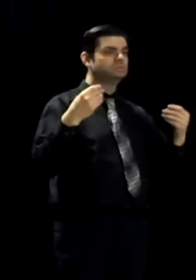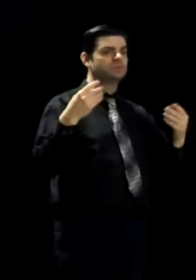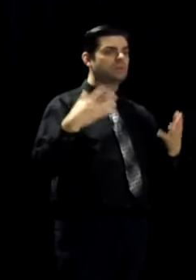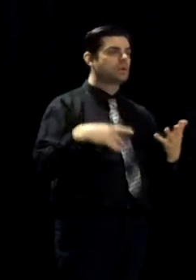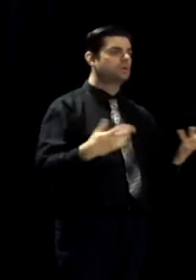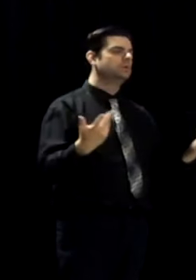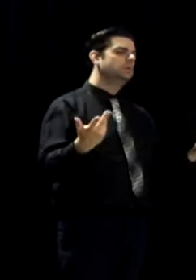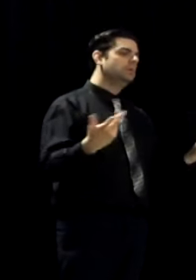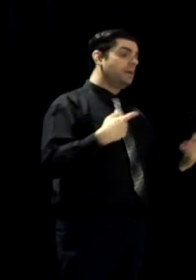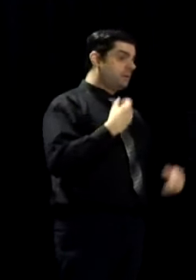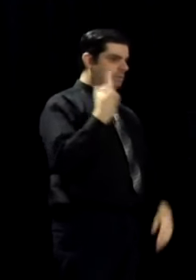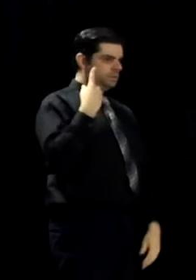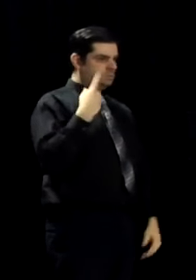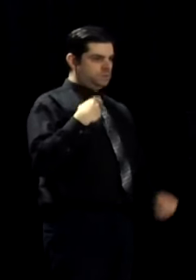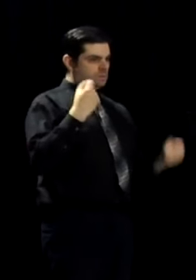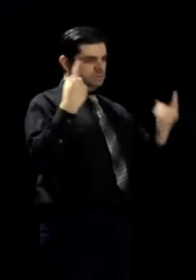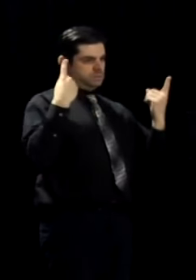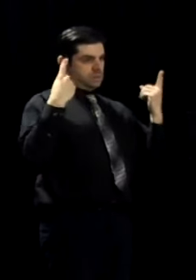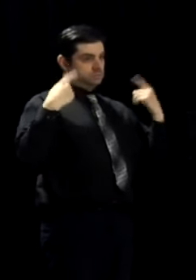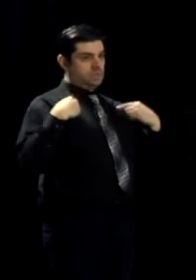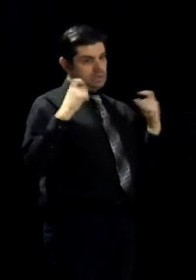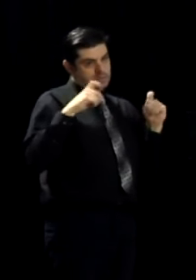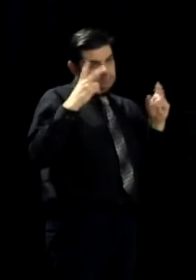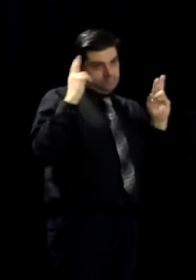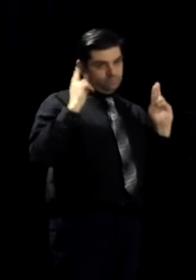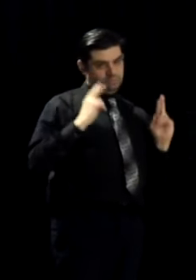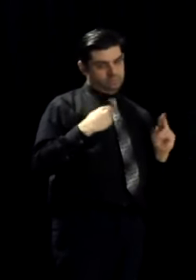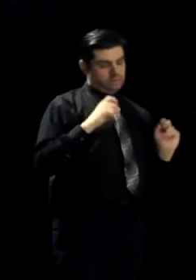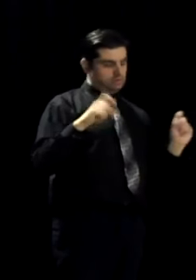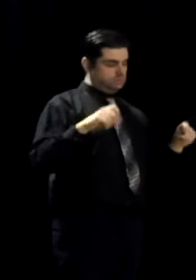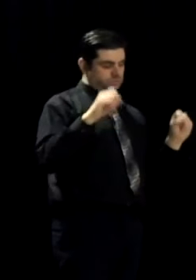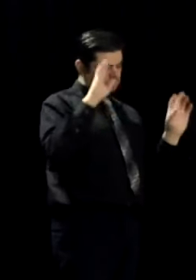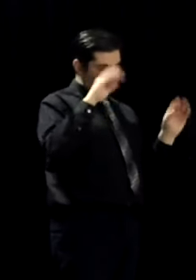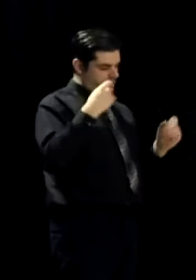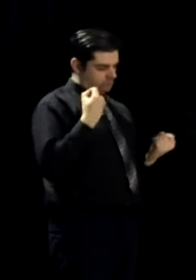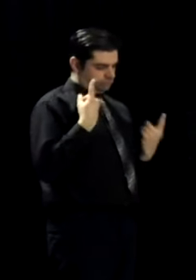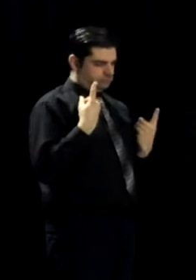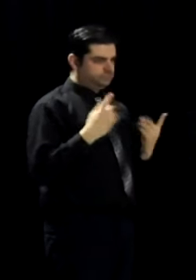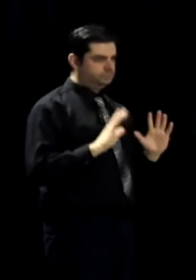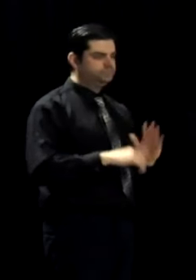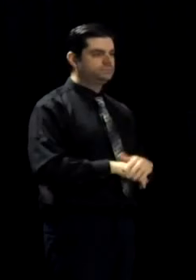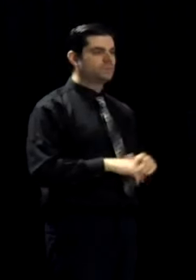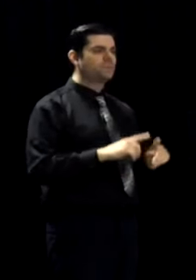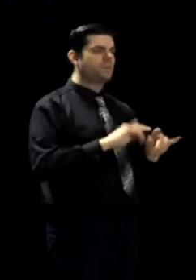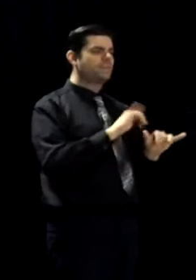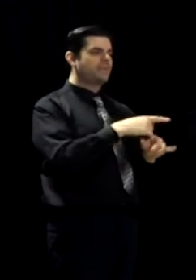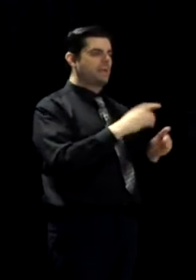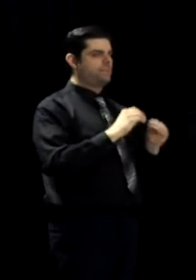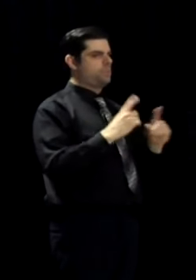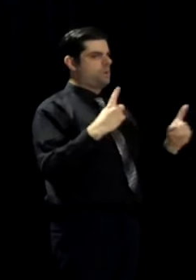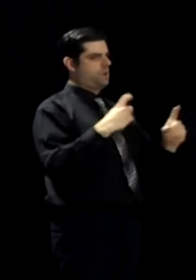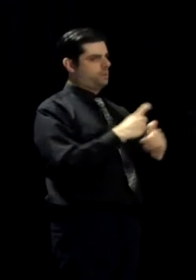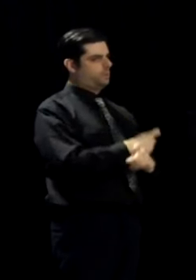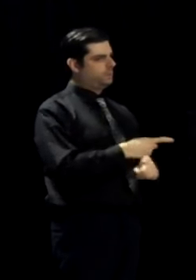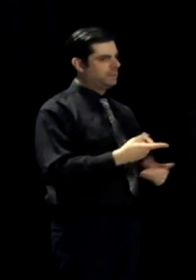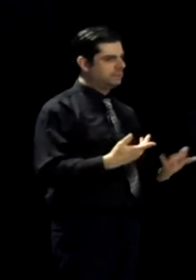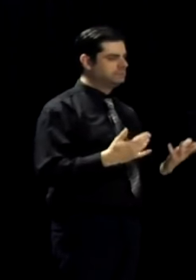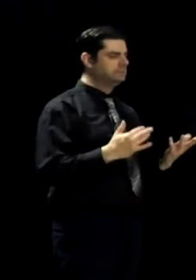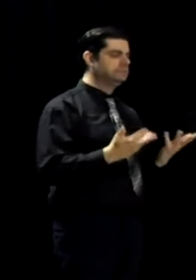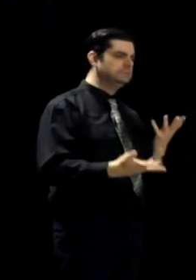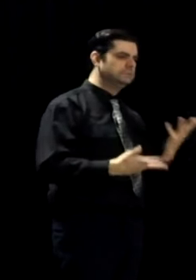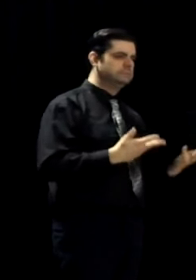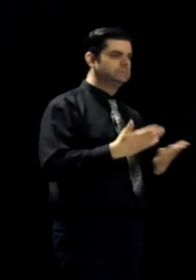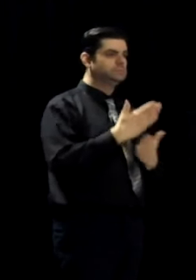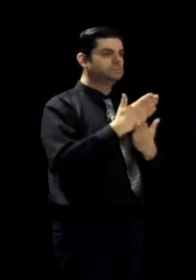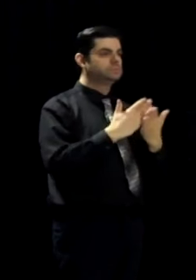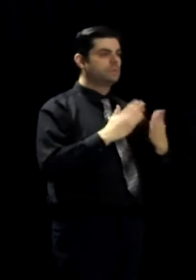me. But that's a little bit more complicated. We're getting feedback from a lot of these business owners who are saying this is how I